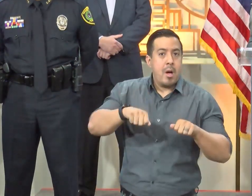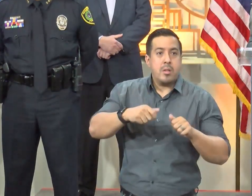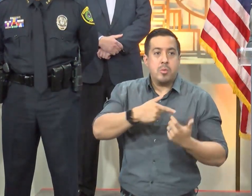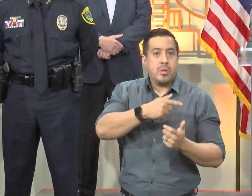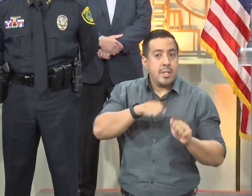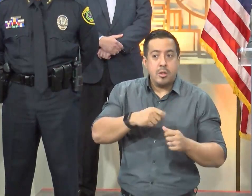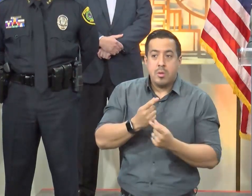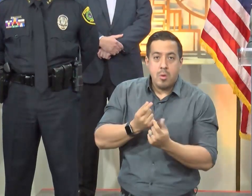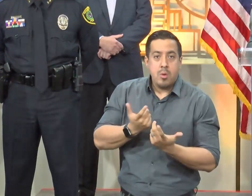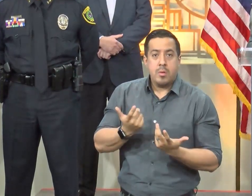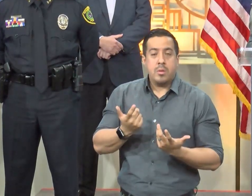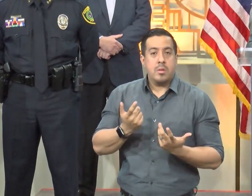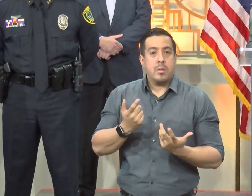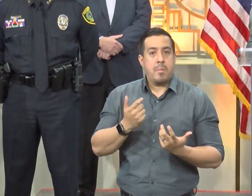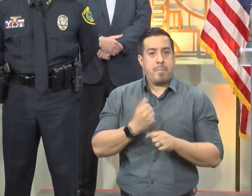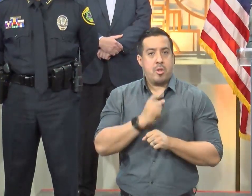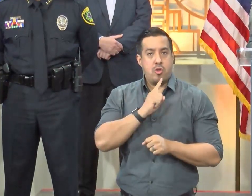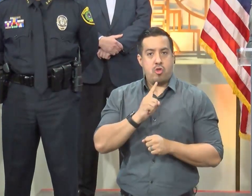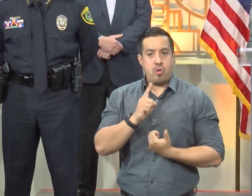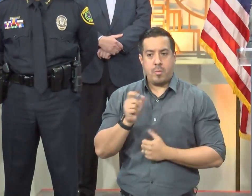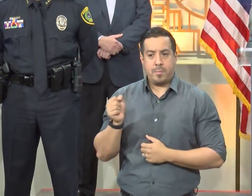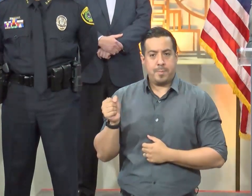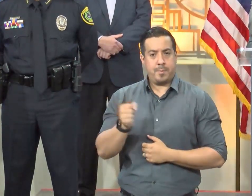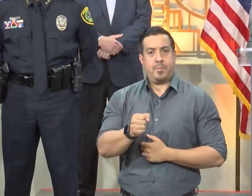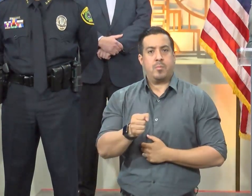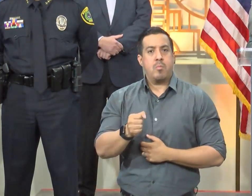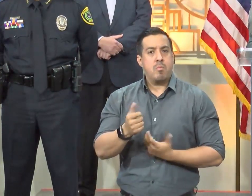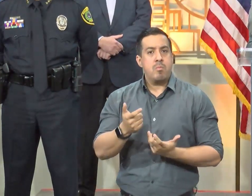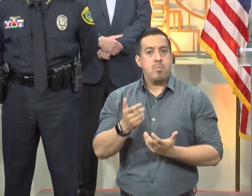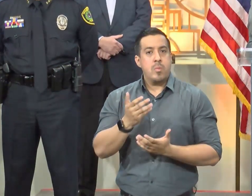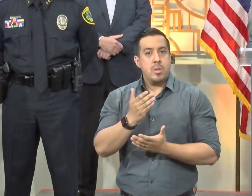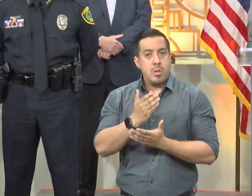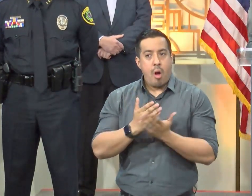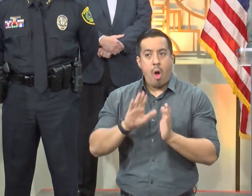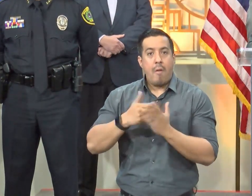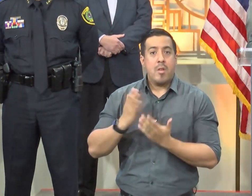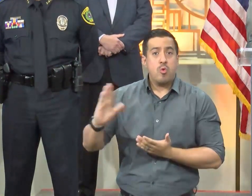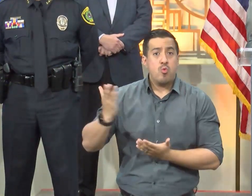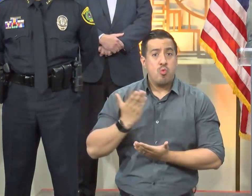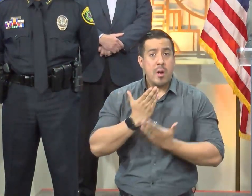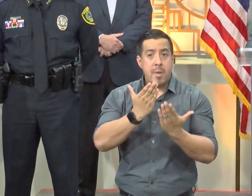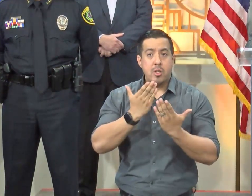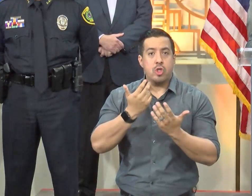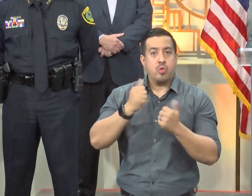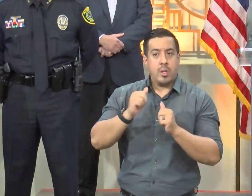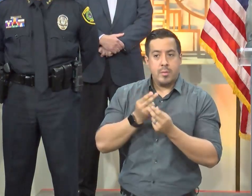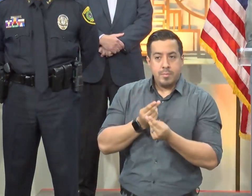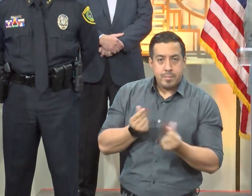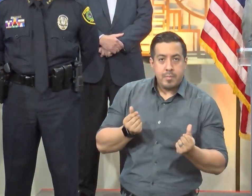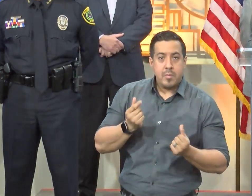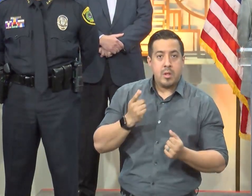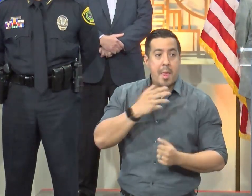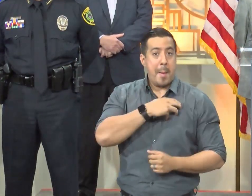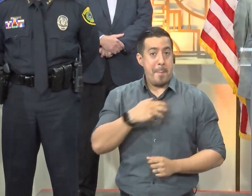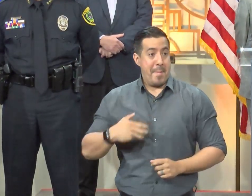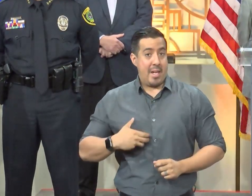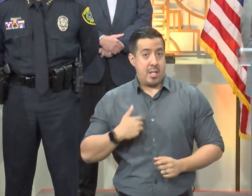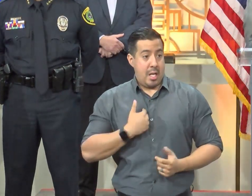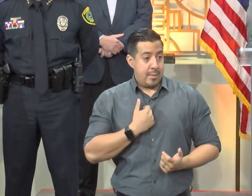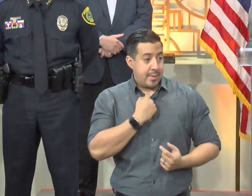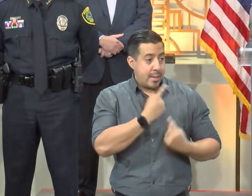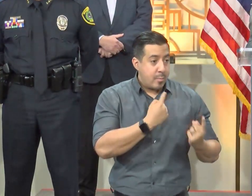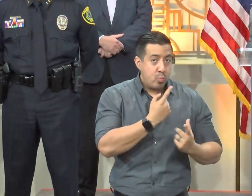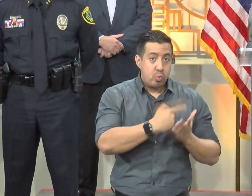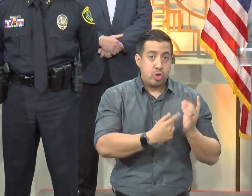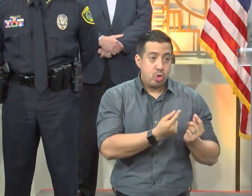possible to put in place most of the recommendations coming from the Mayor's Task Force